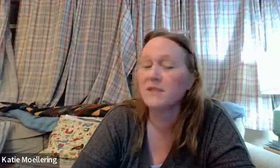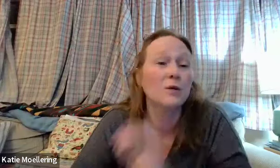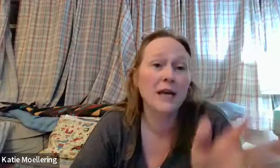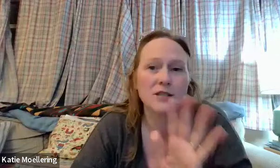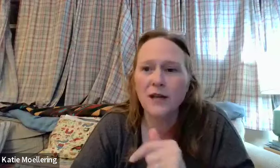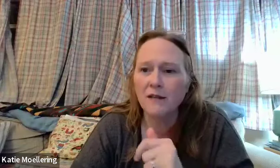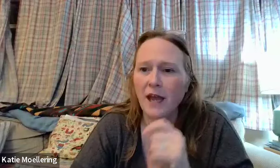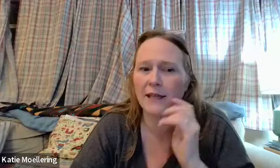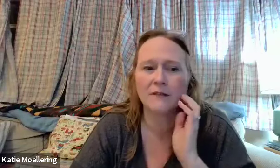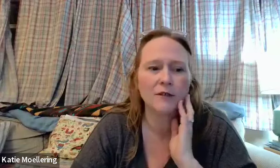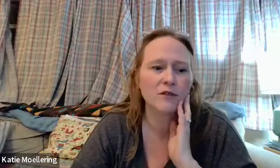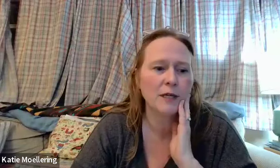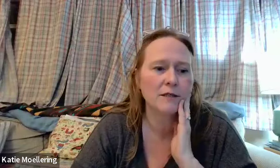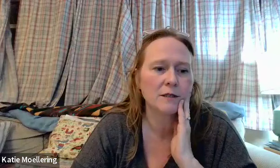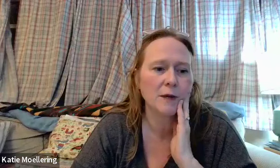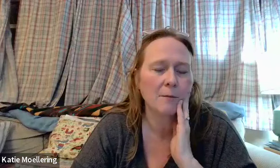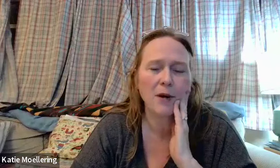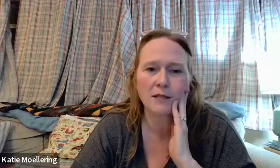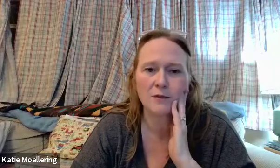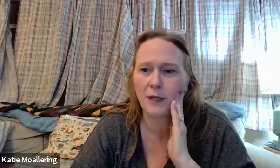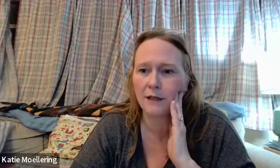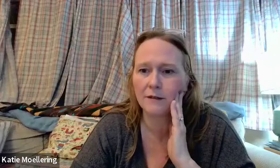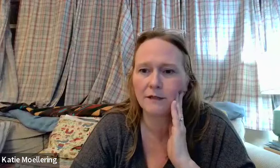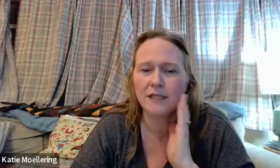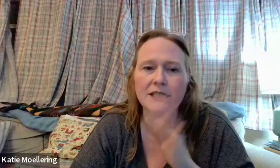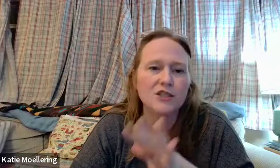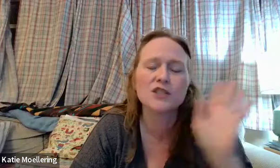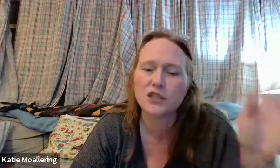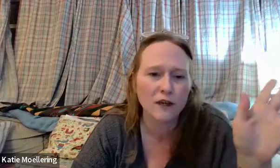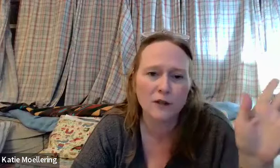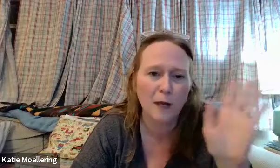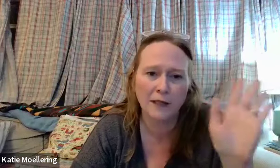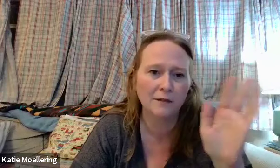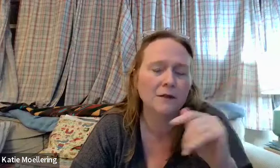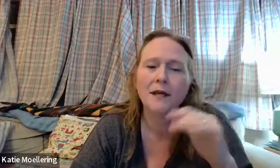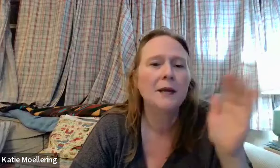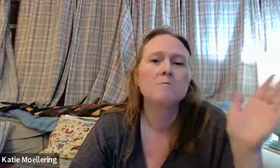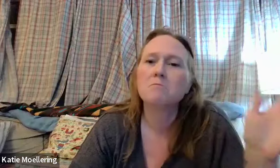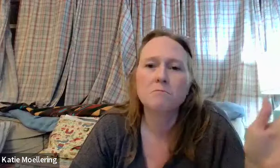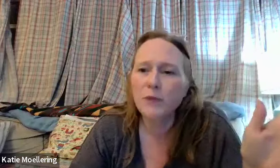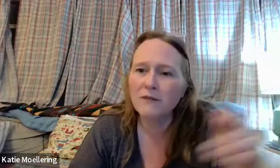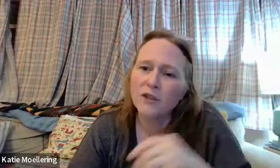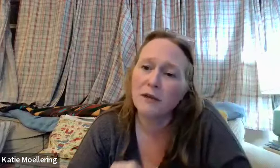So yes, you'll have that in the first week to practice with, in addition to just finger spelling whenever you